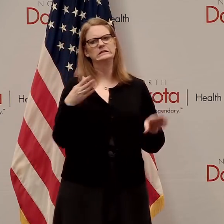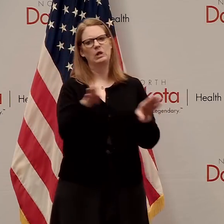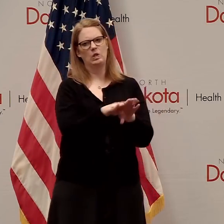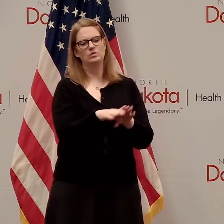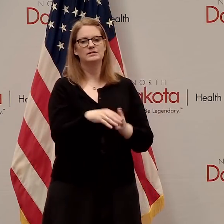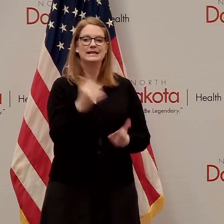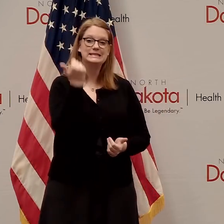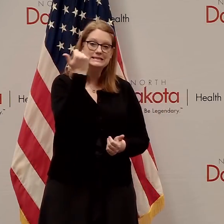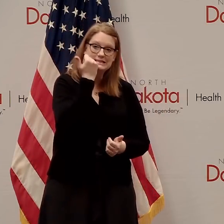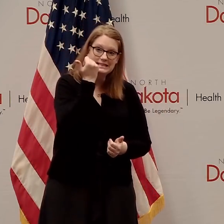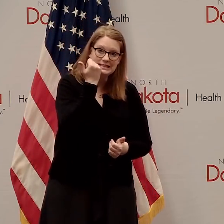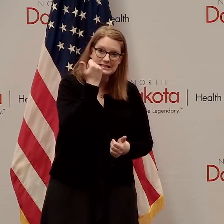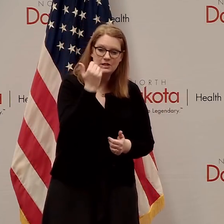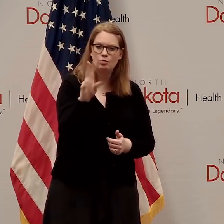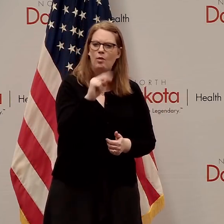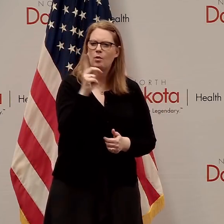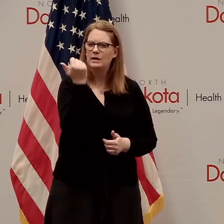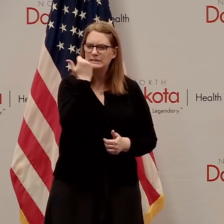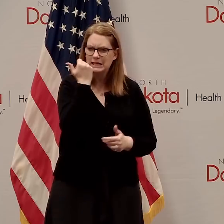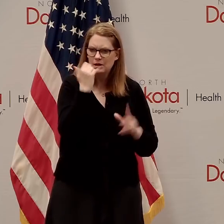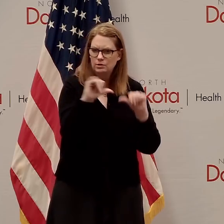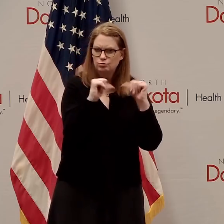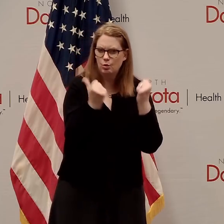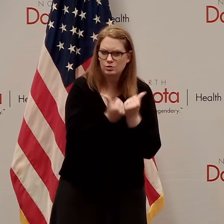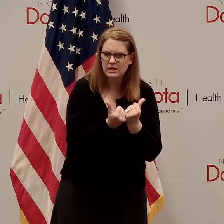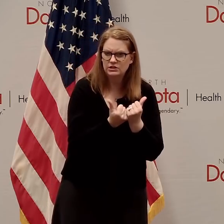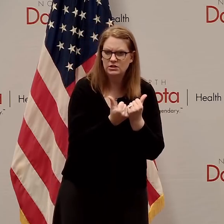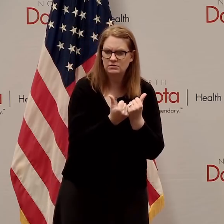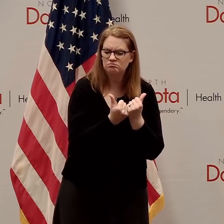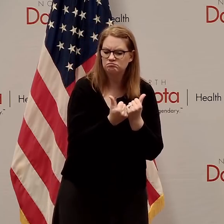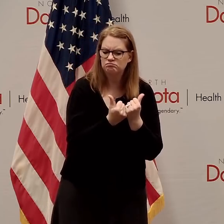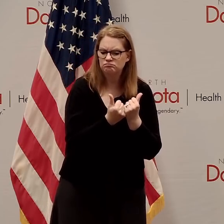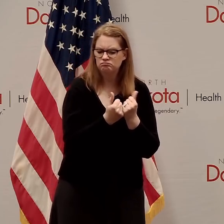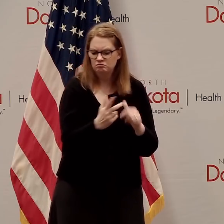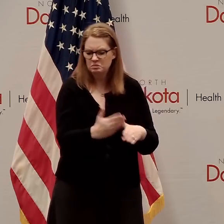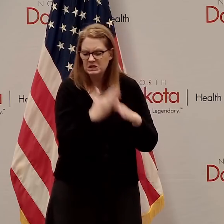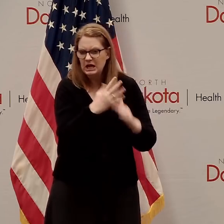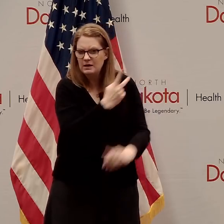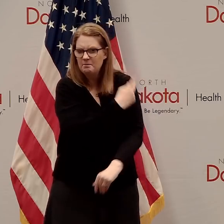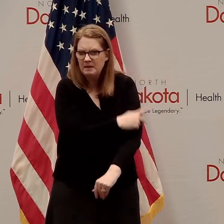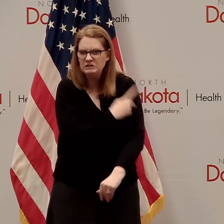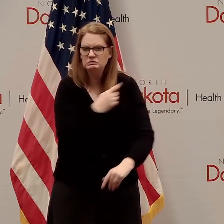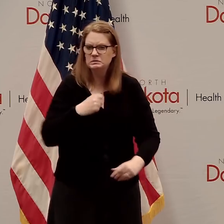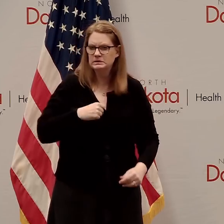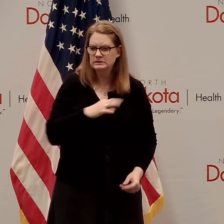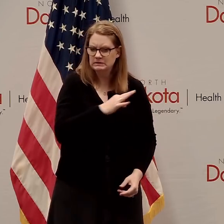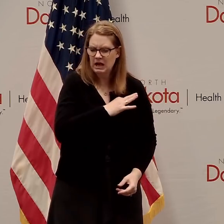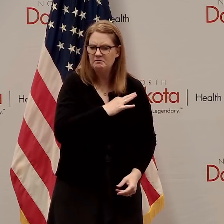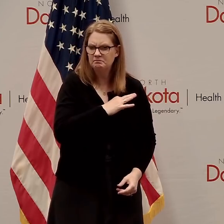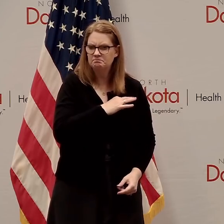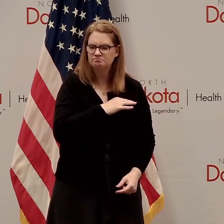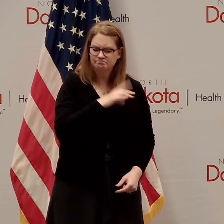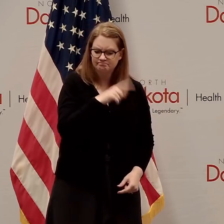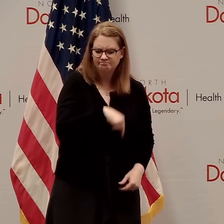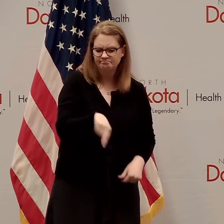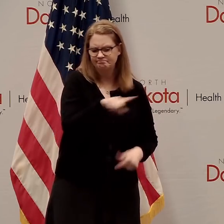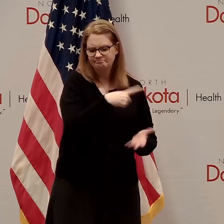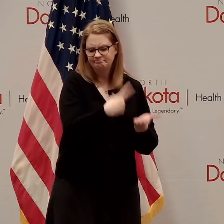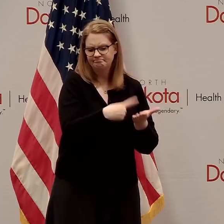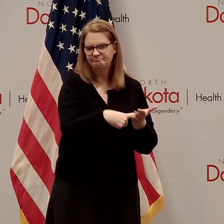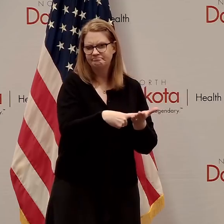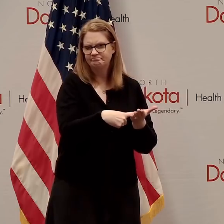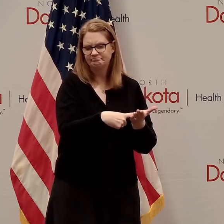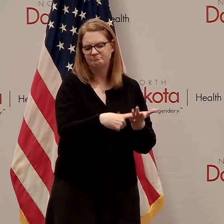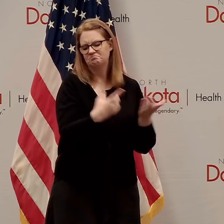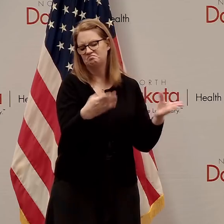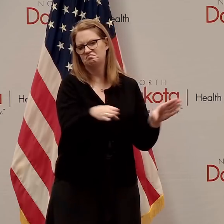for example, the North Dakota Dental Association, in an effort to protect their patients and their staff, more or less closed